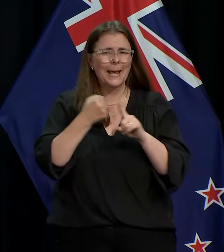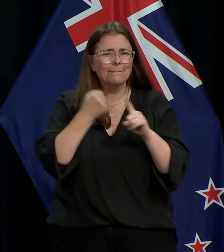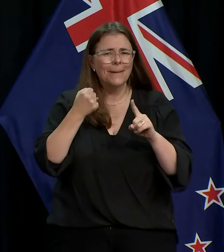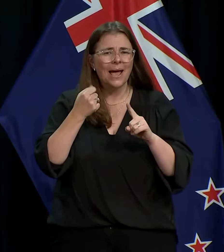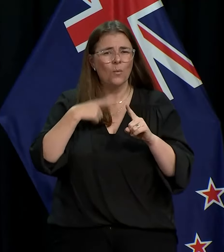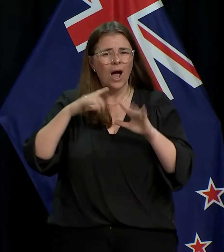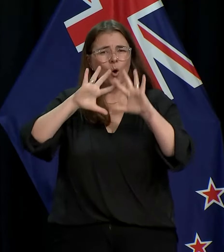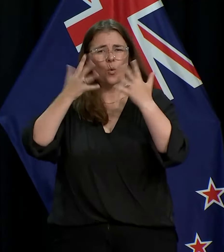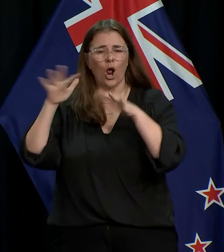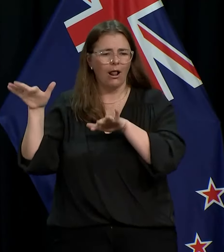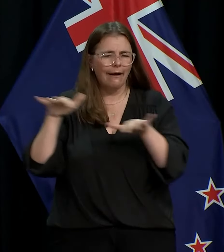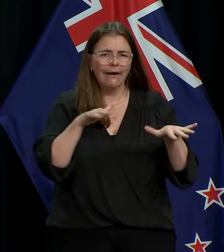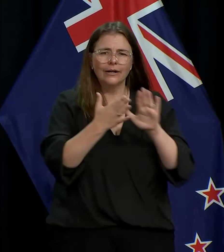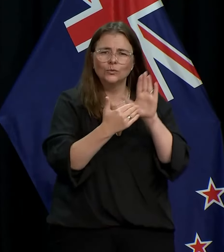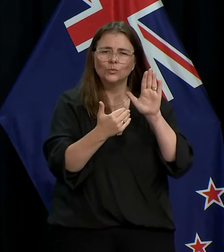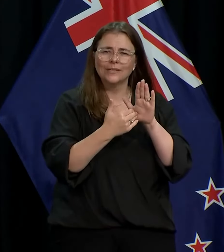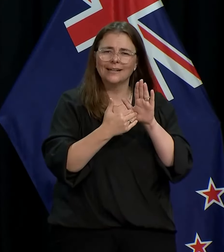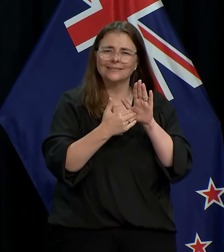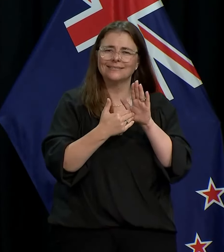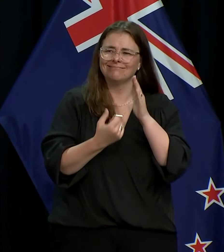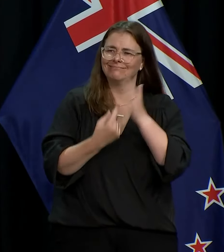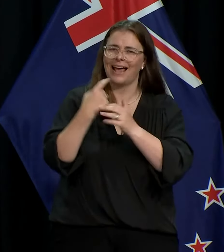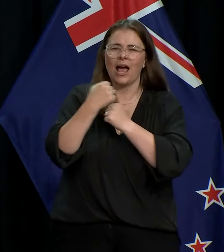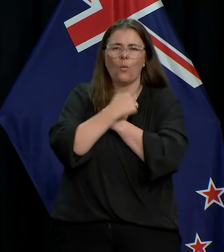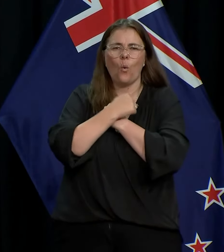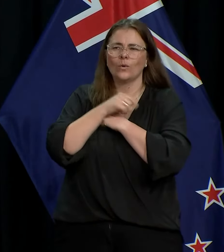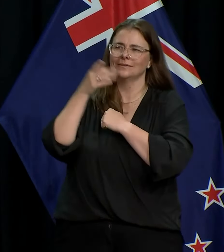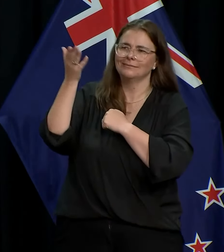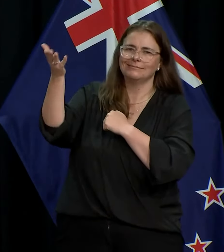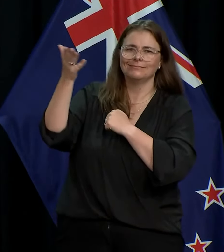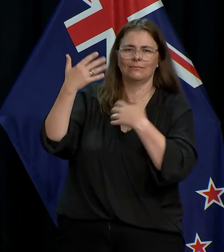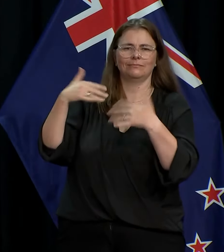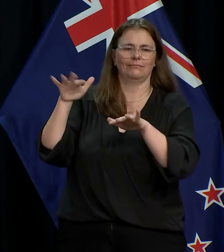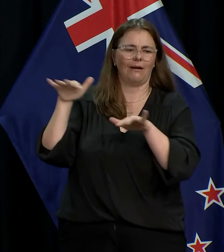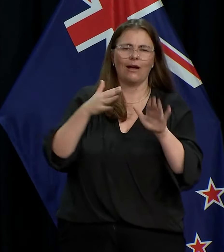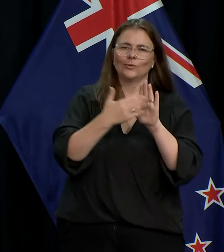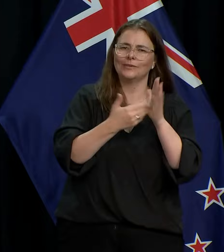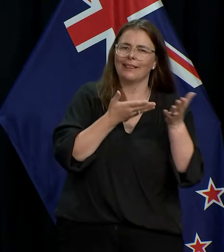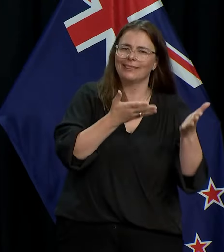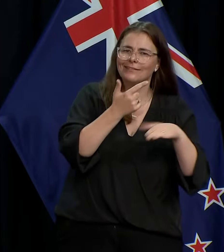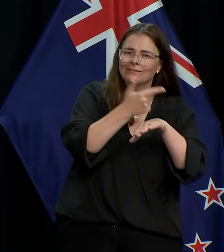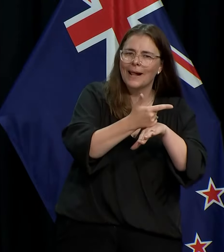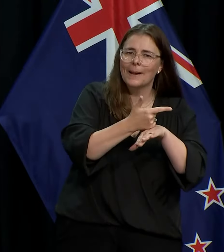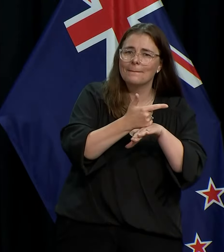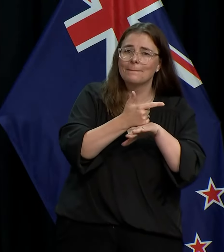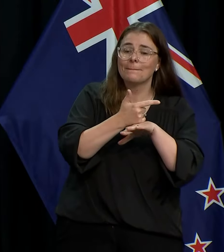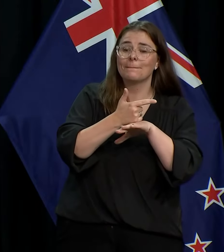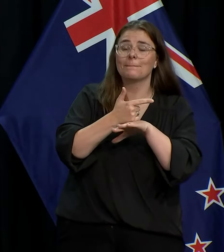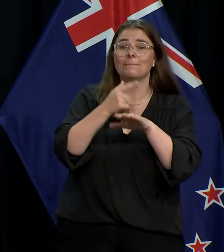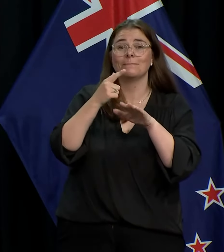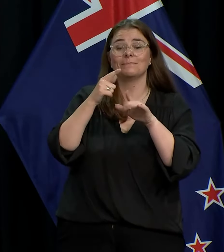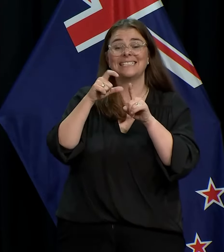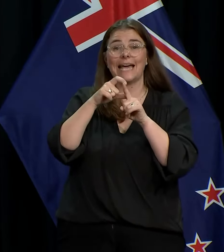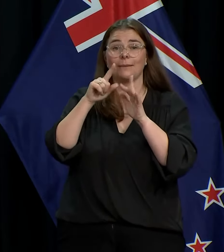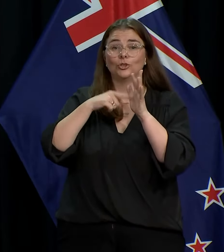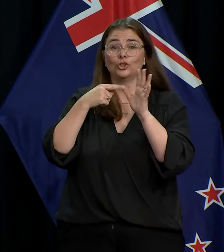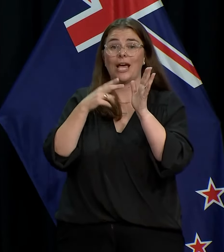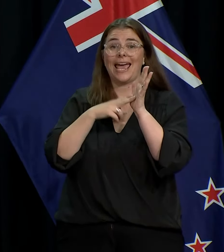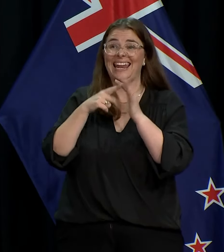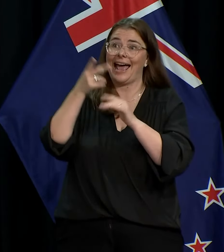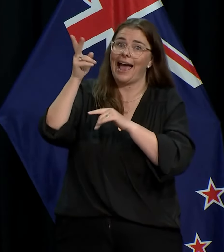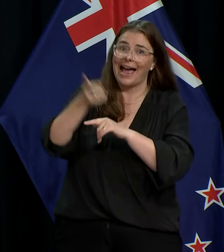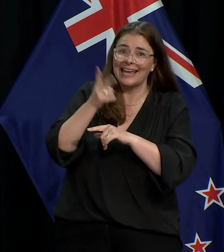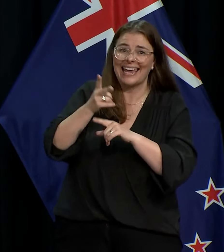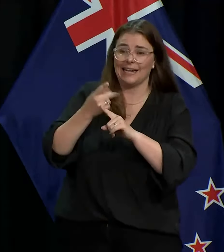being recognised at events such as this, and Dame Jane to be there again, not